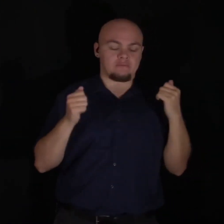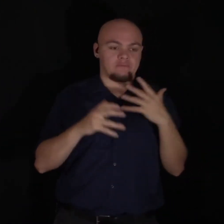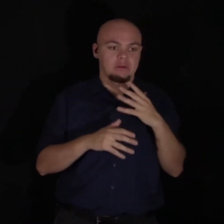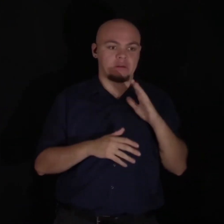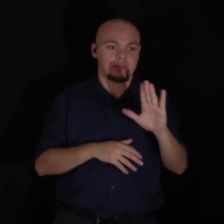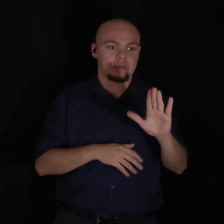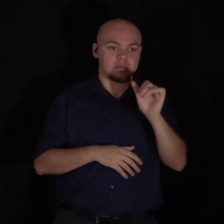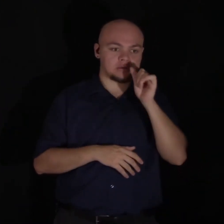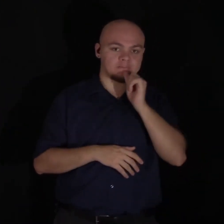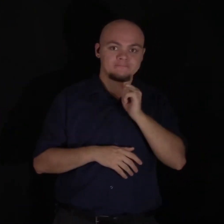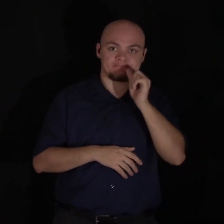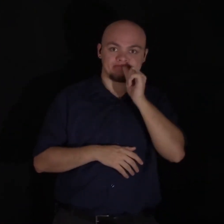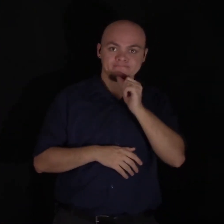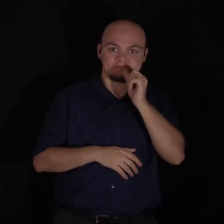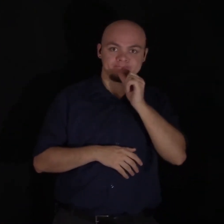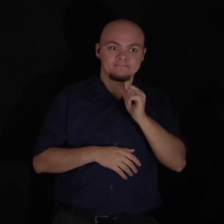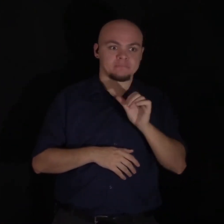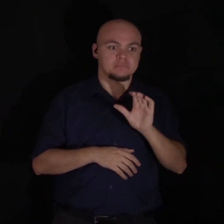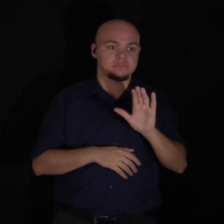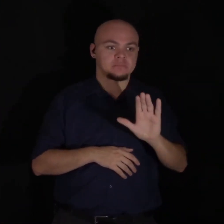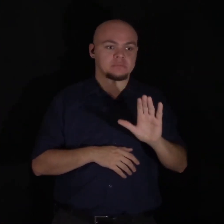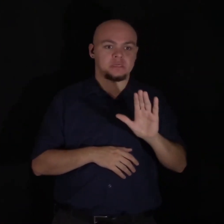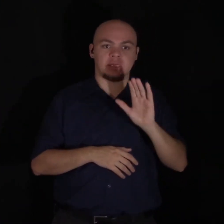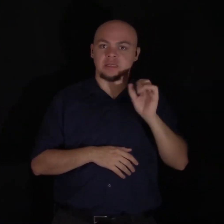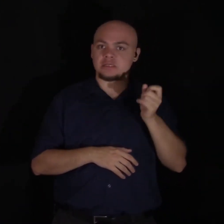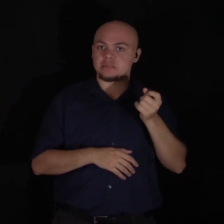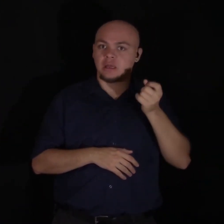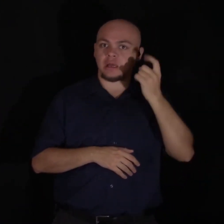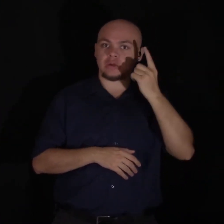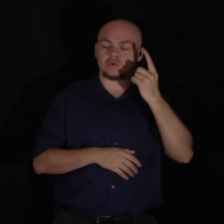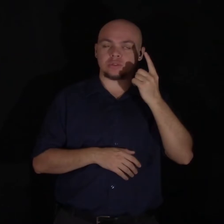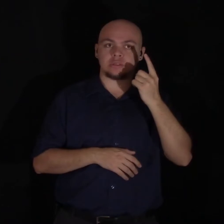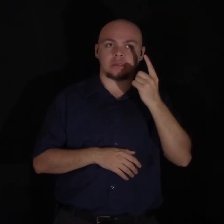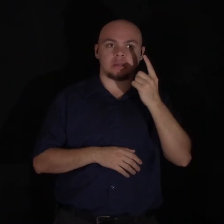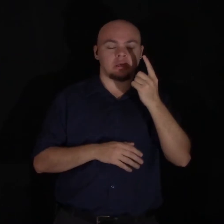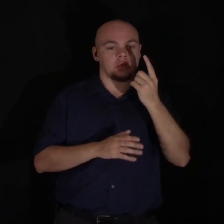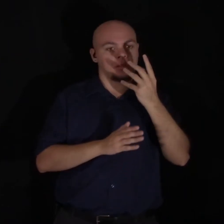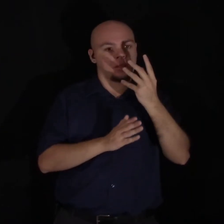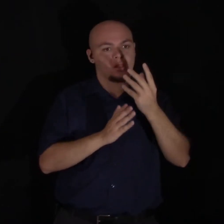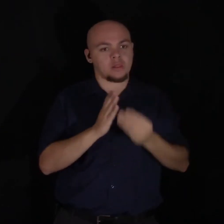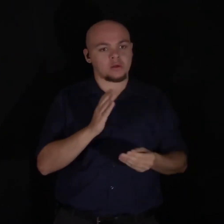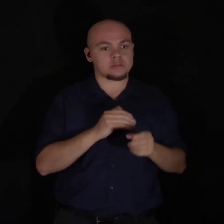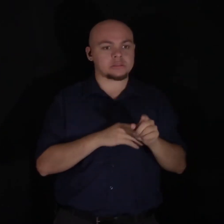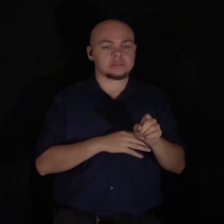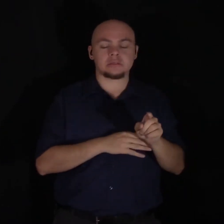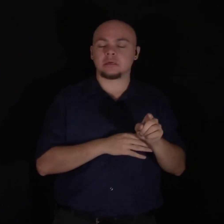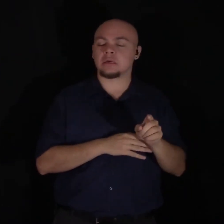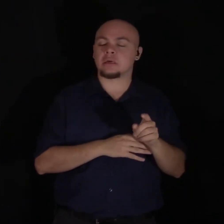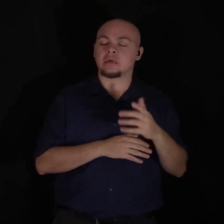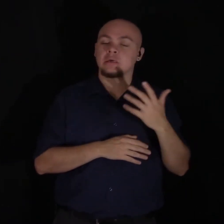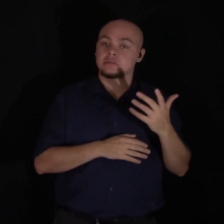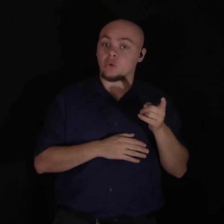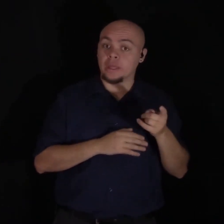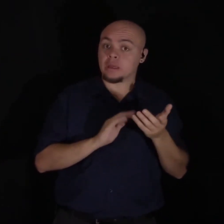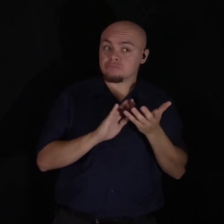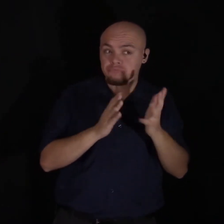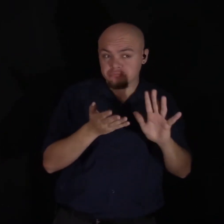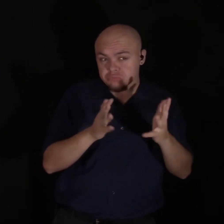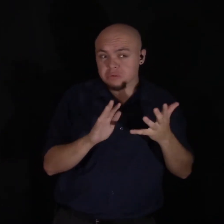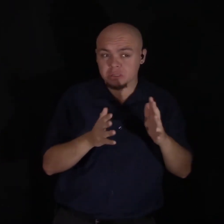sufferings had deprived him of understanding. When he had in some measure recovered, I removed